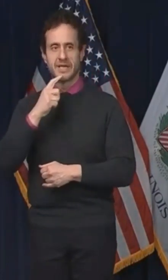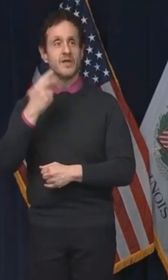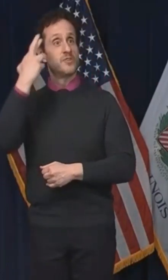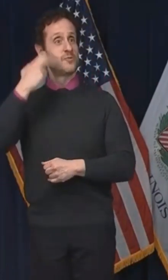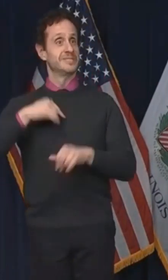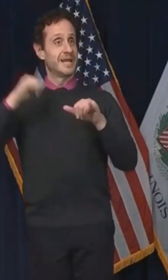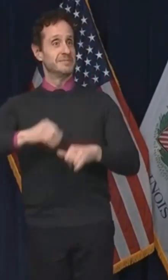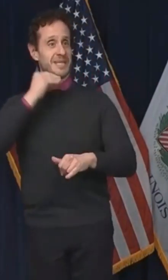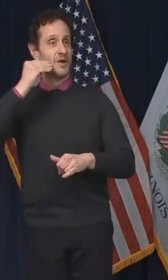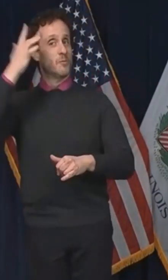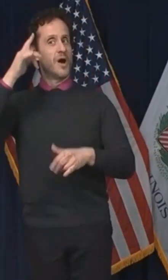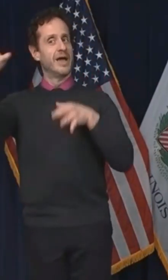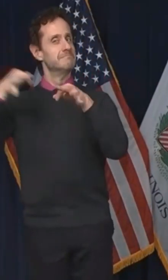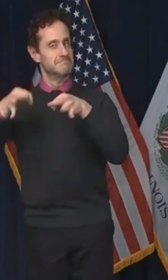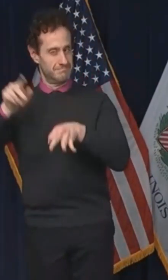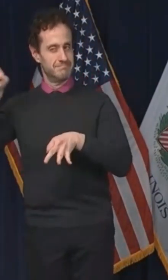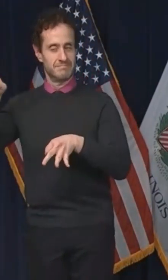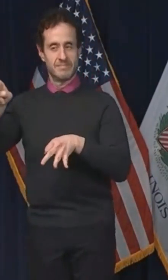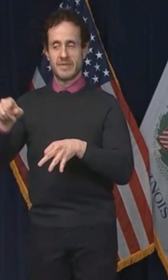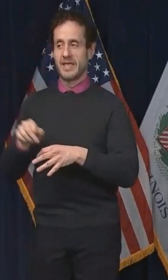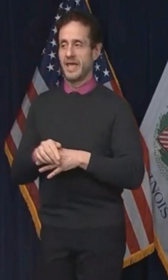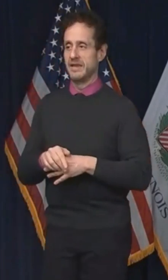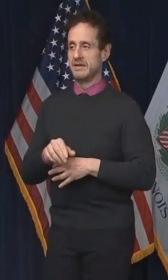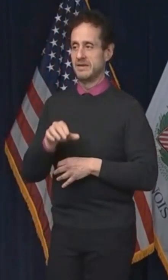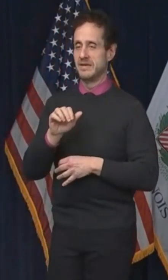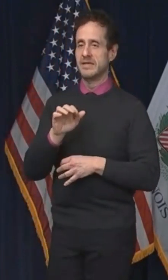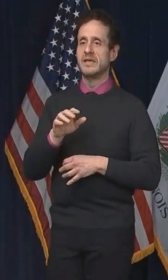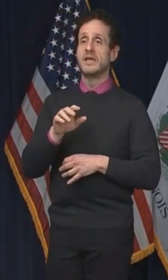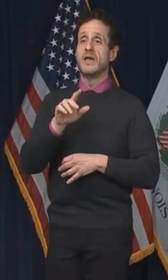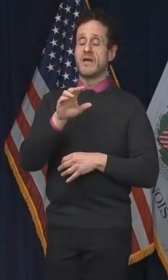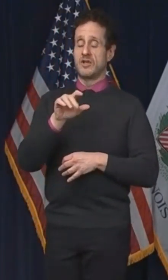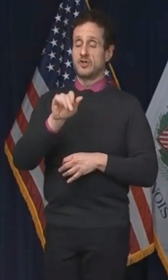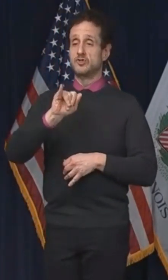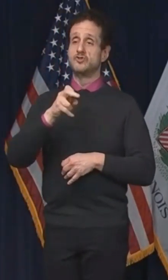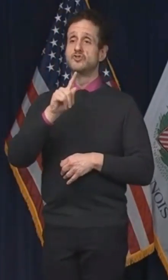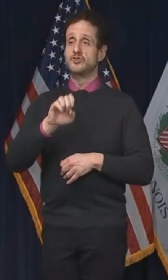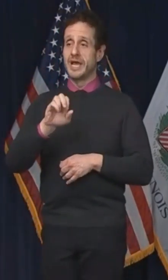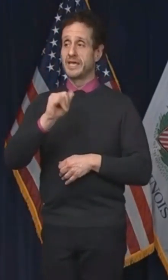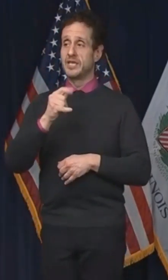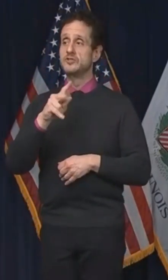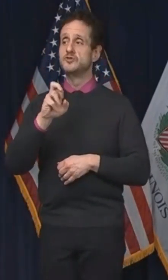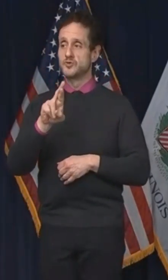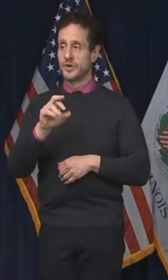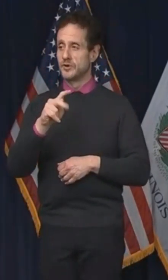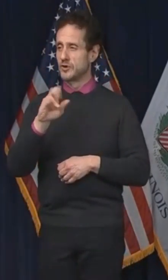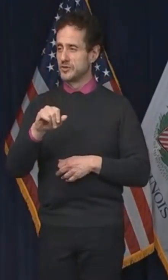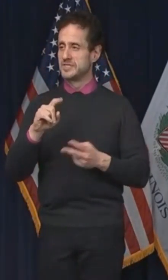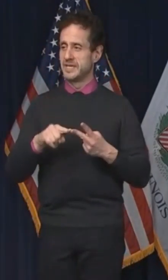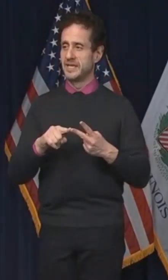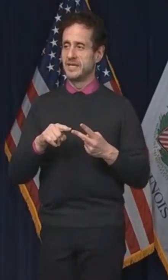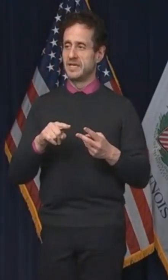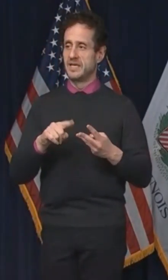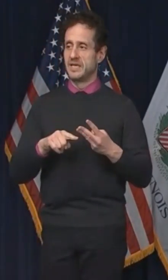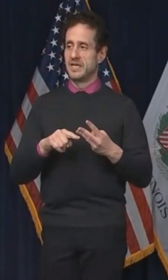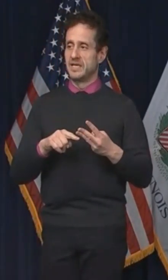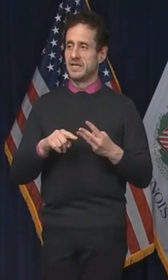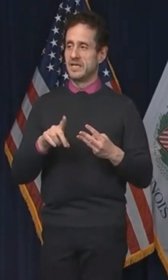star Matt Walsh, athletic phenom Jackie Joyner-Kersee, actor and comedian Dion